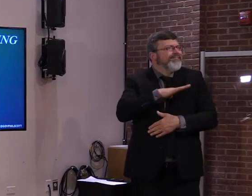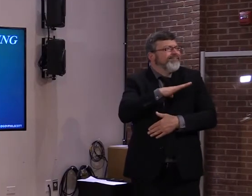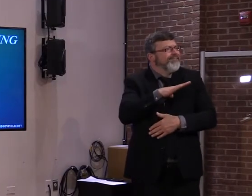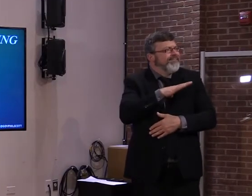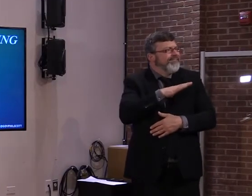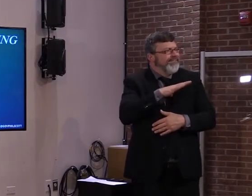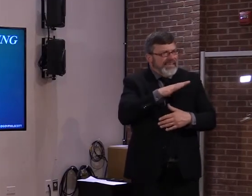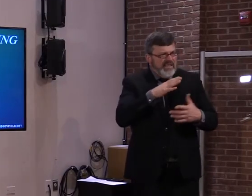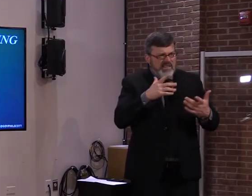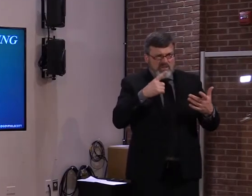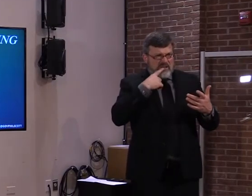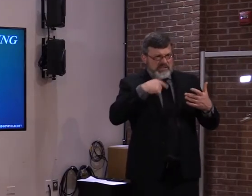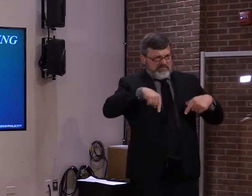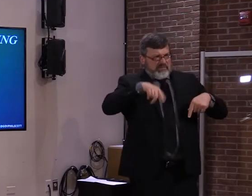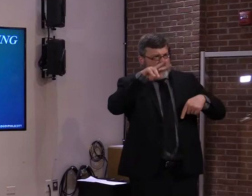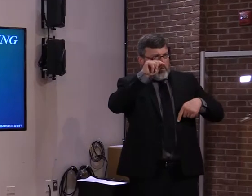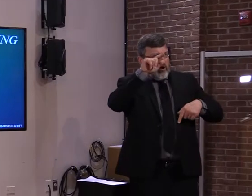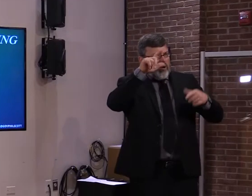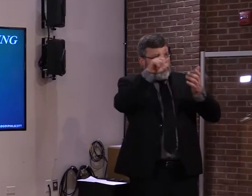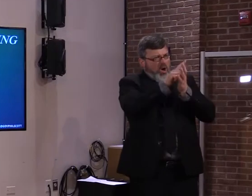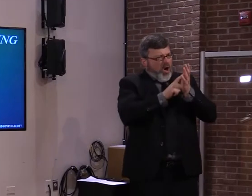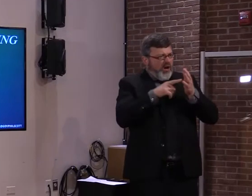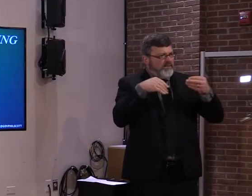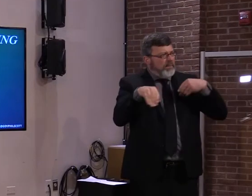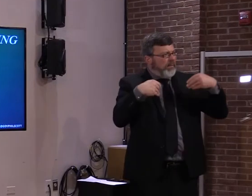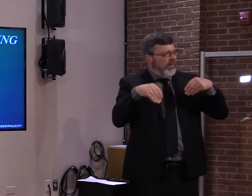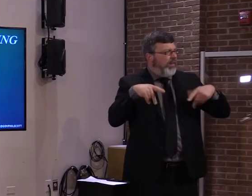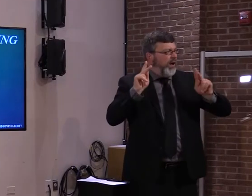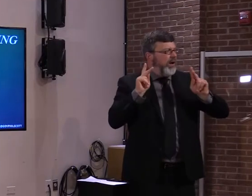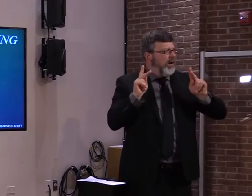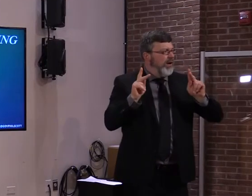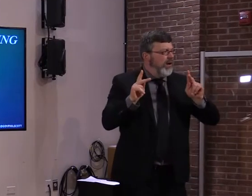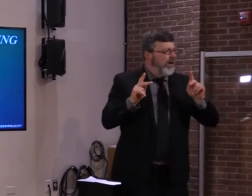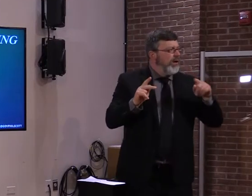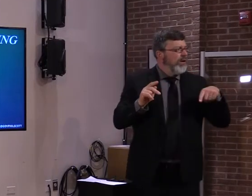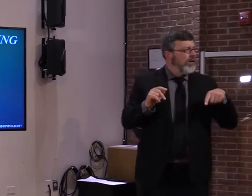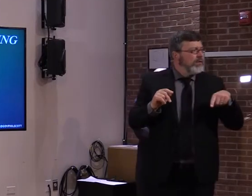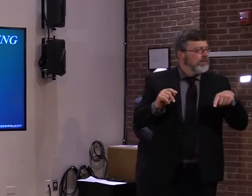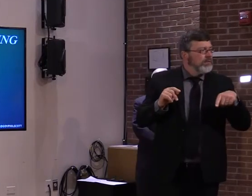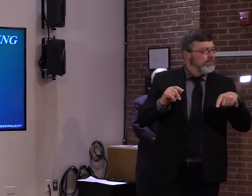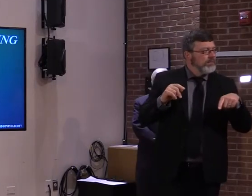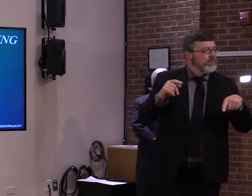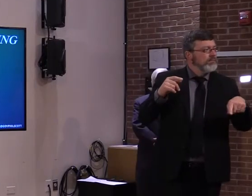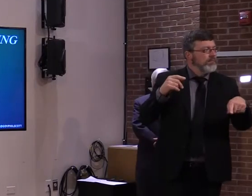All right, so Lisa Loomis just joined back via Teams, so we'll go to you, Lisa.